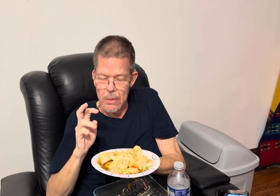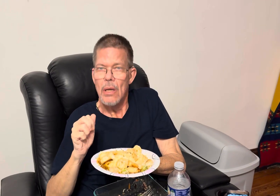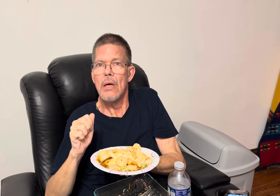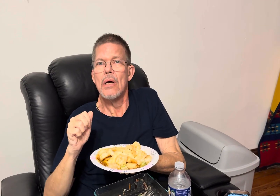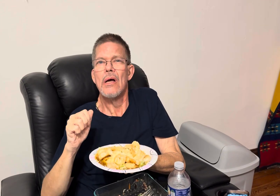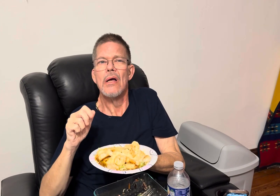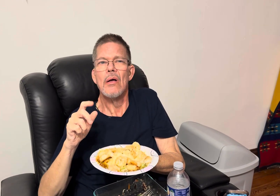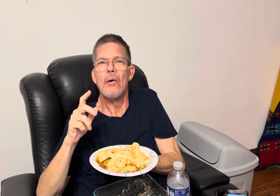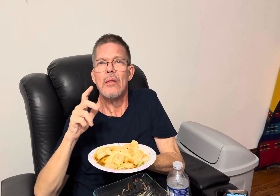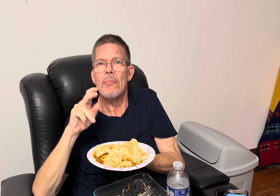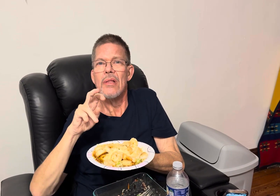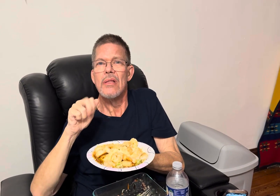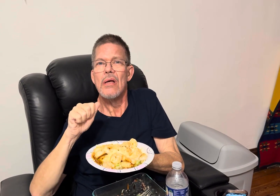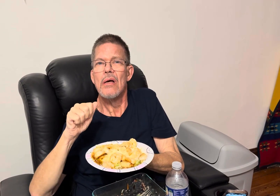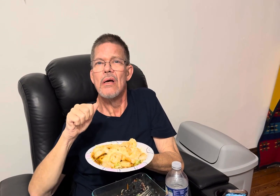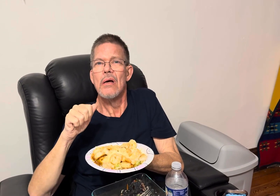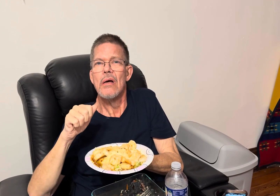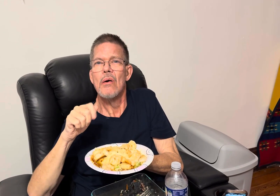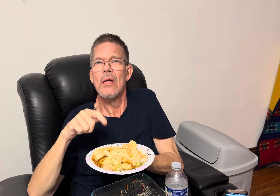Pizza? What is it?